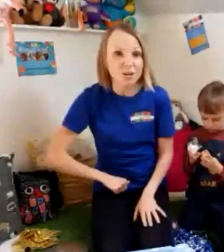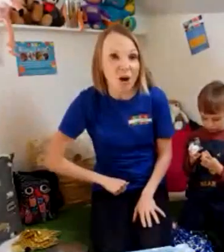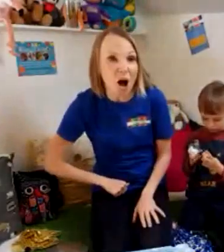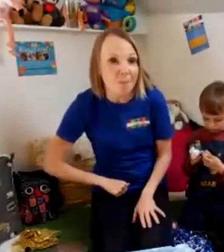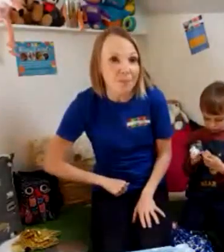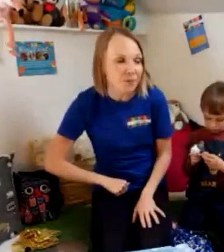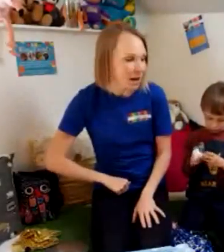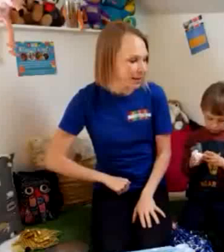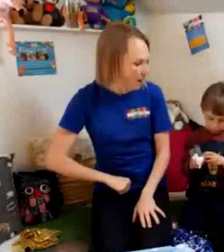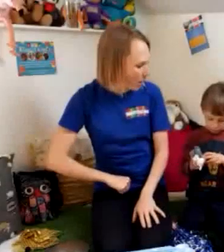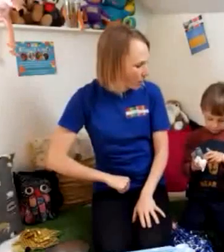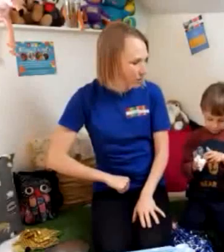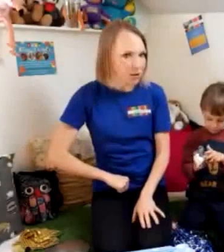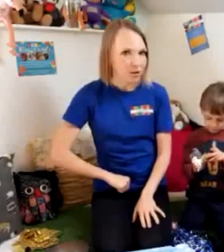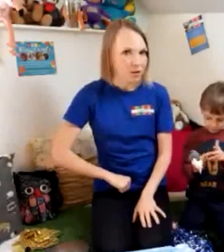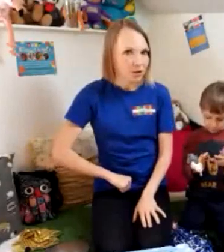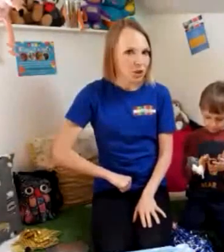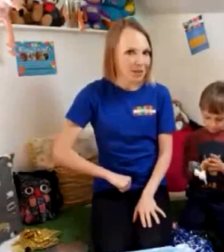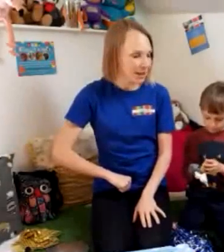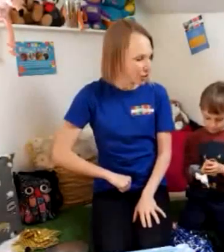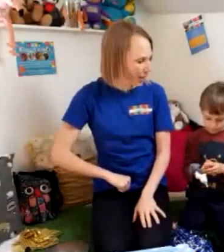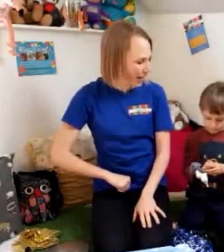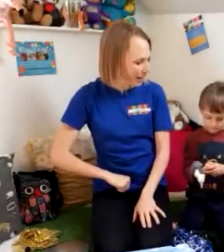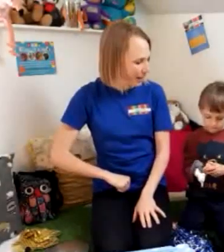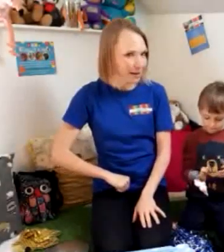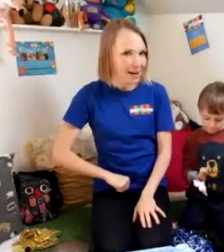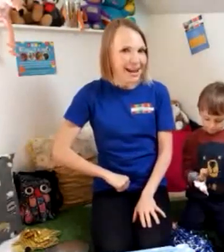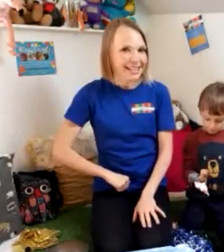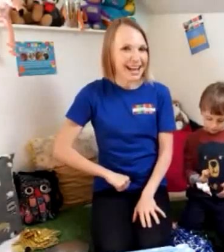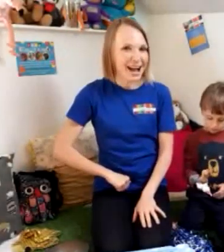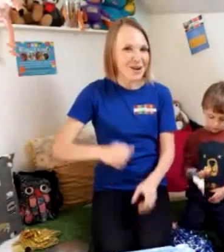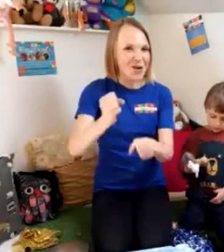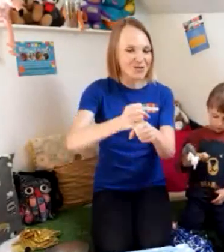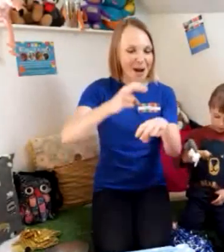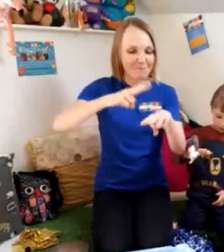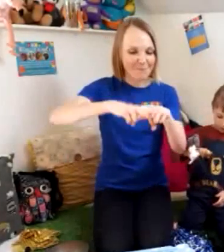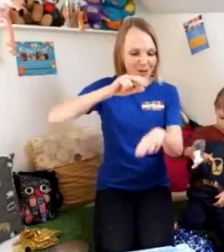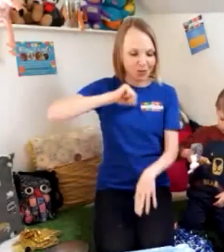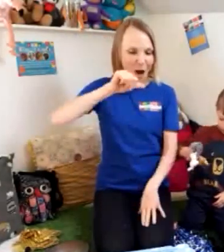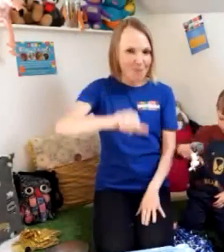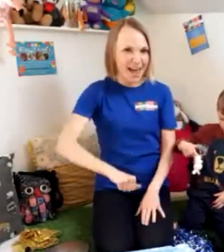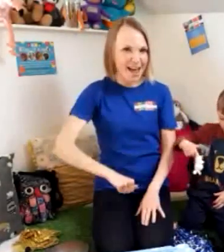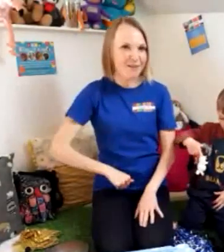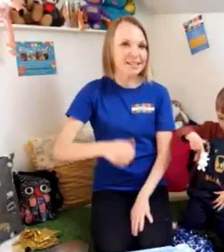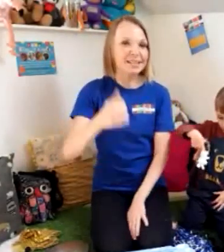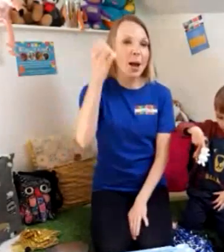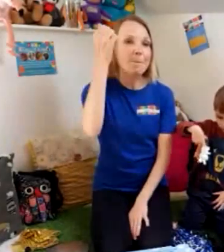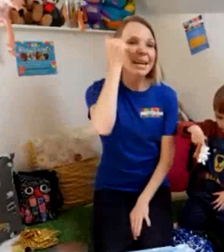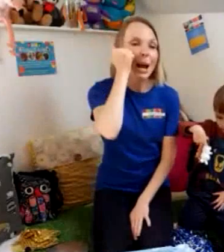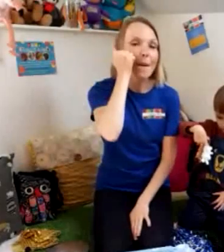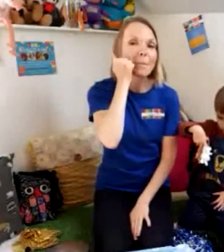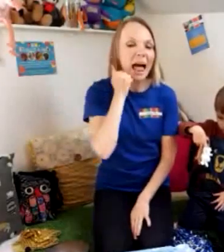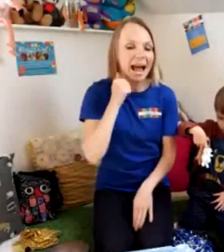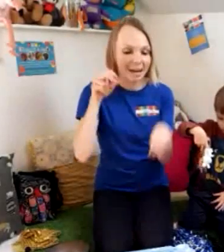we're on our way to Grandpa's farm. Now what? Shall we see a doggy? Down on Grandpa's farm, there is a big black